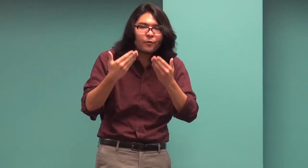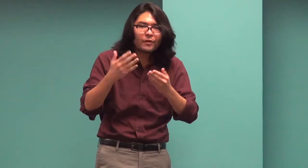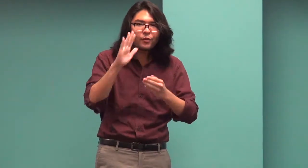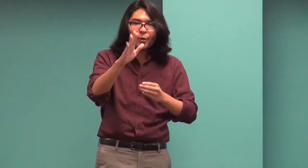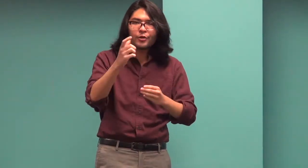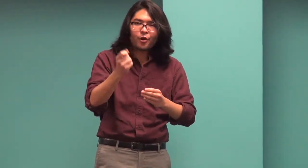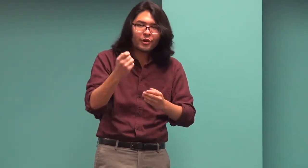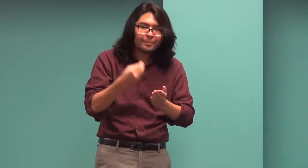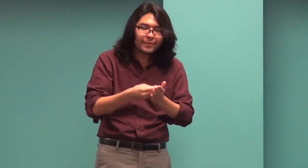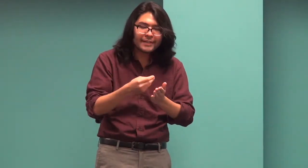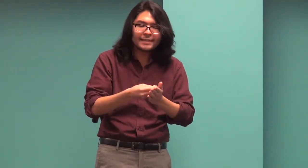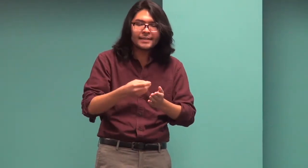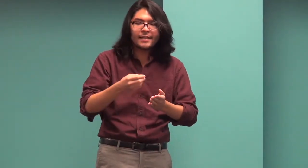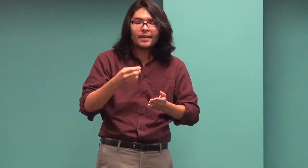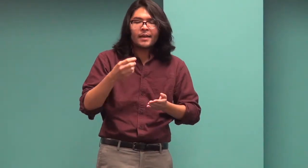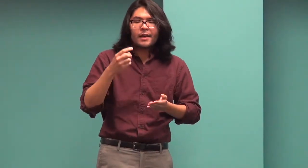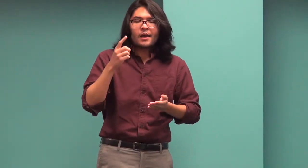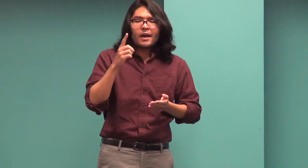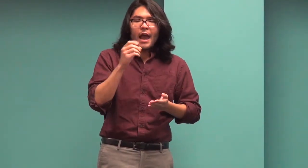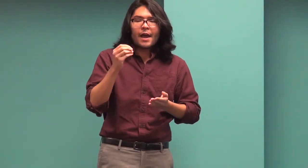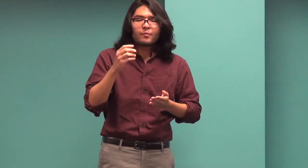and appreciative of the scholarship monies.